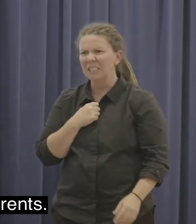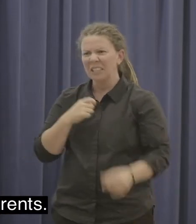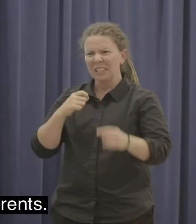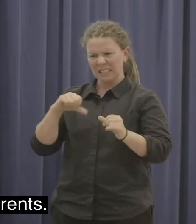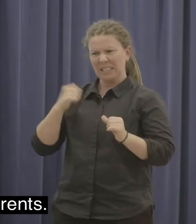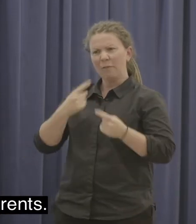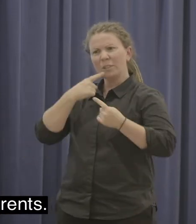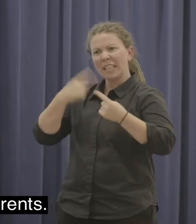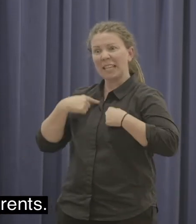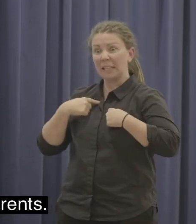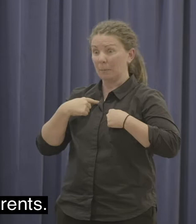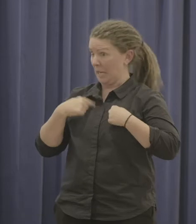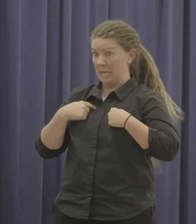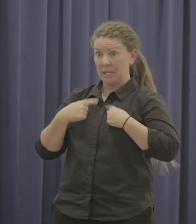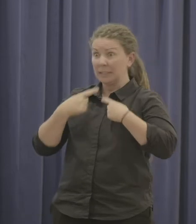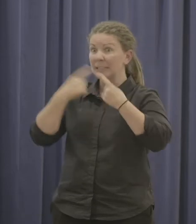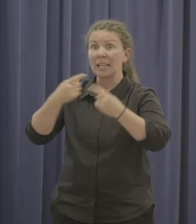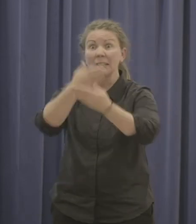were misinforming parents.